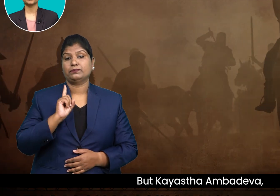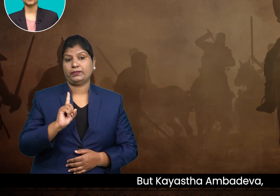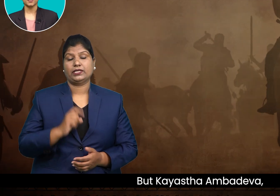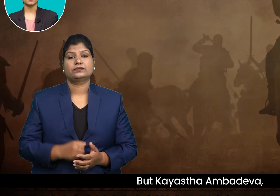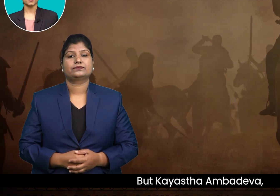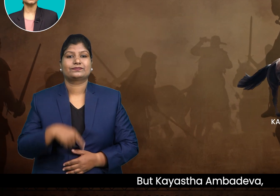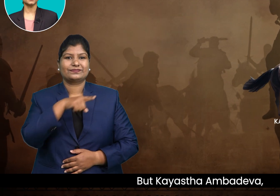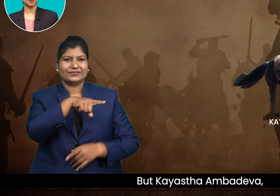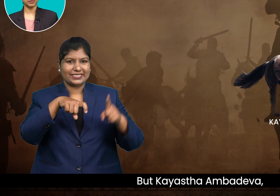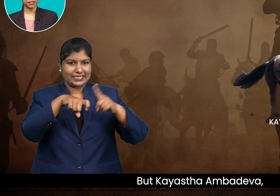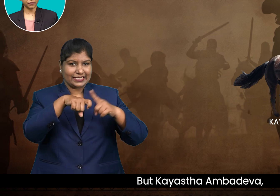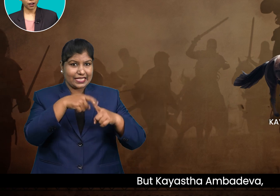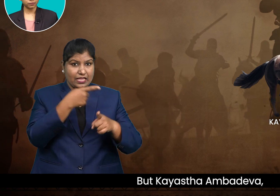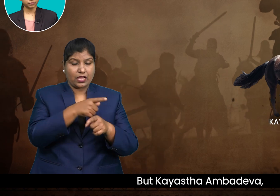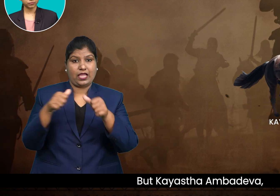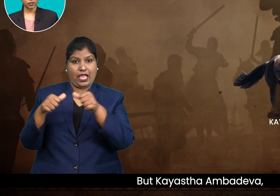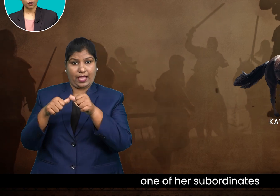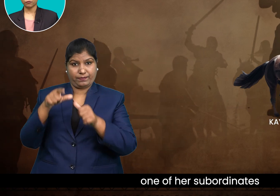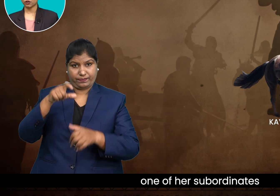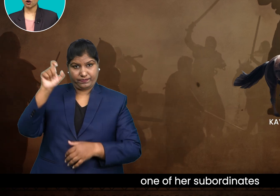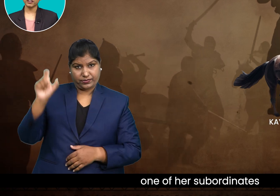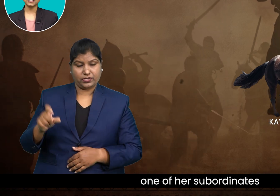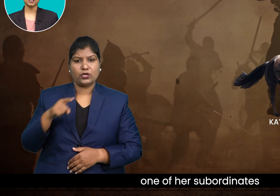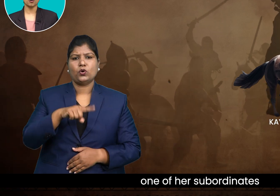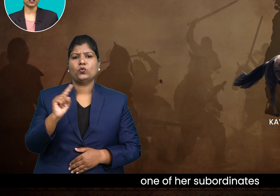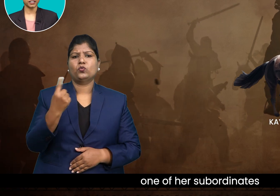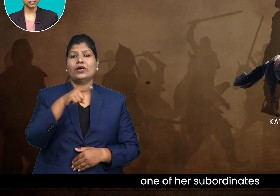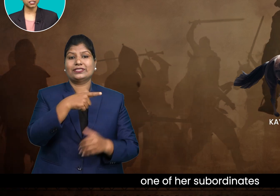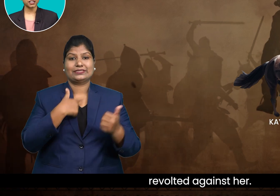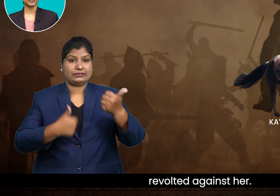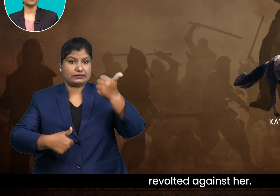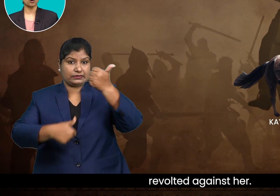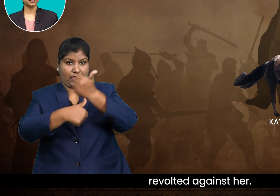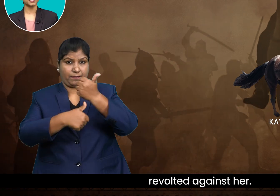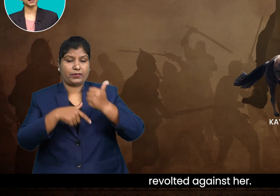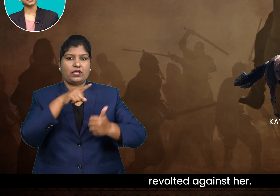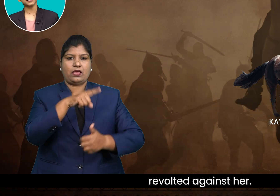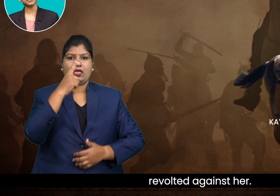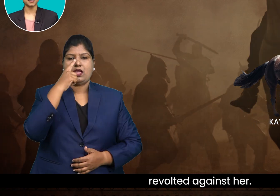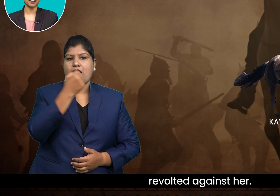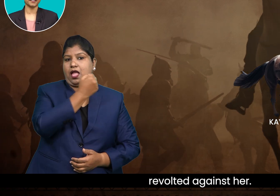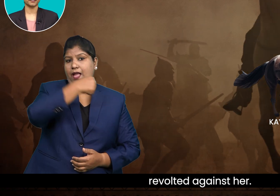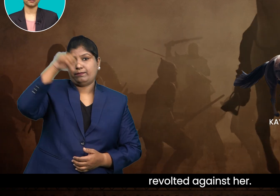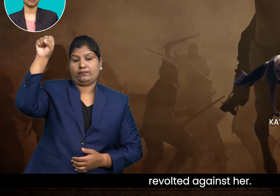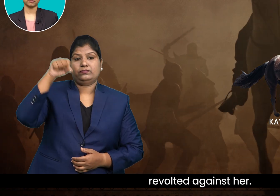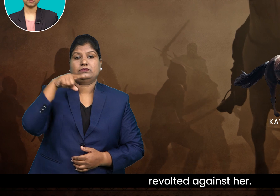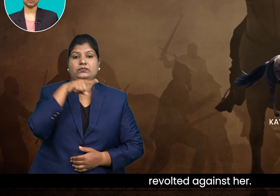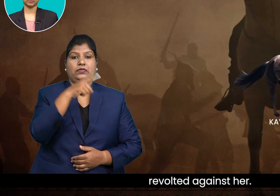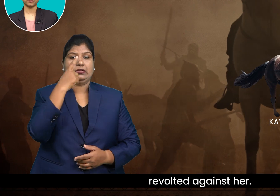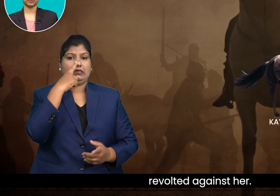But Kayastha Ambadeva, one of her subordinates, revolted against her.